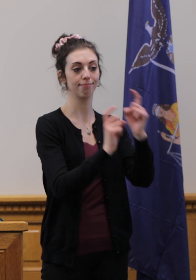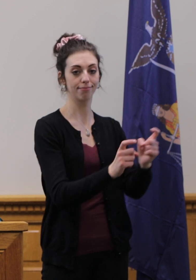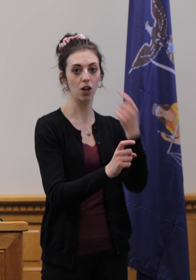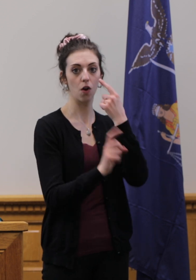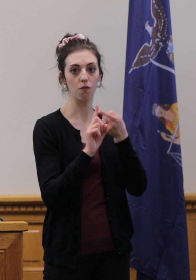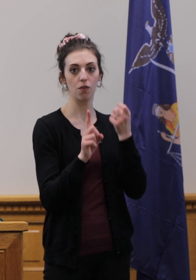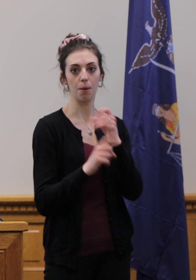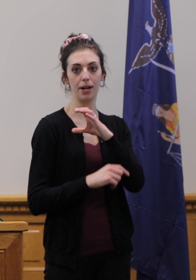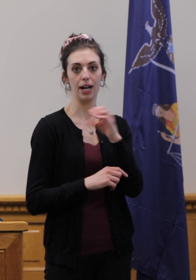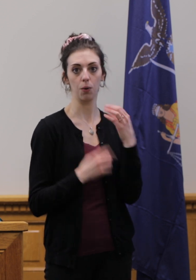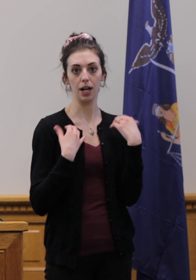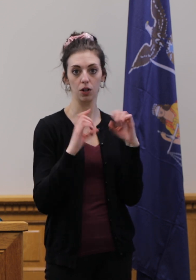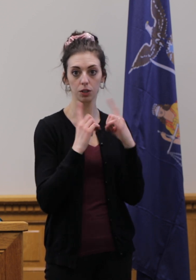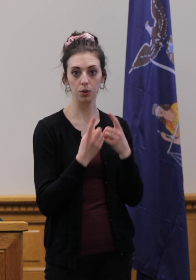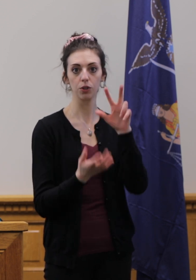Department,